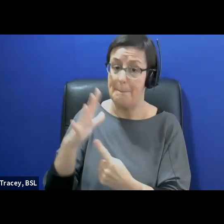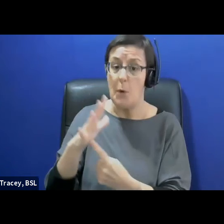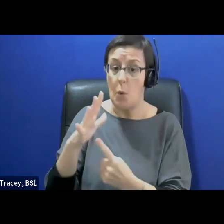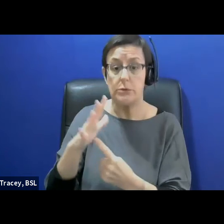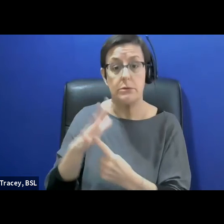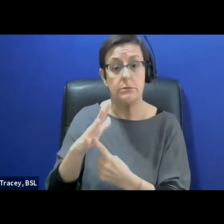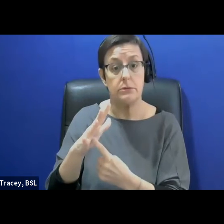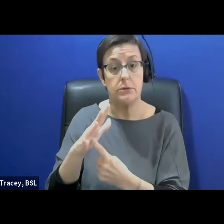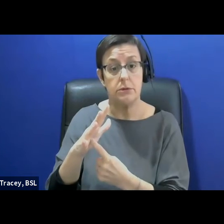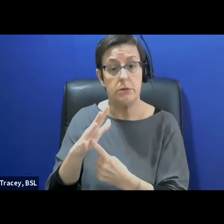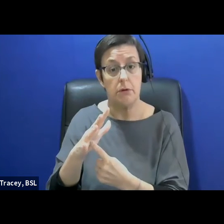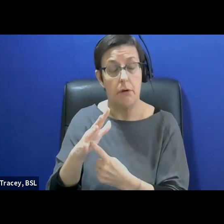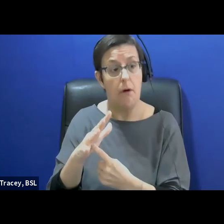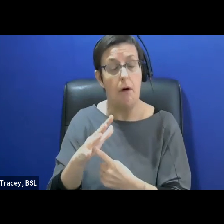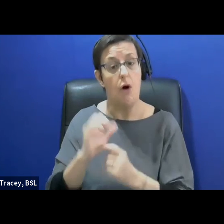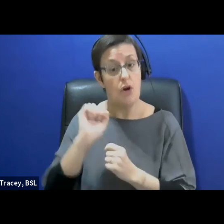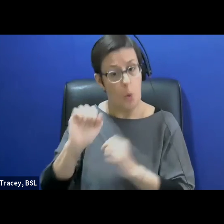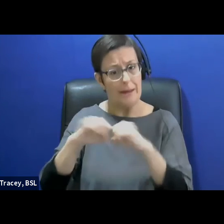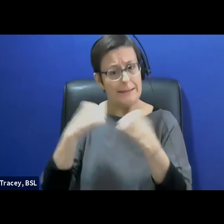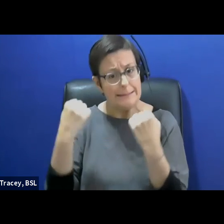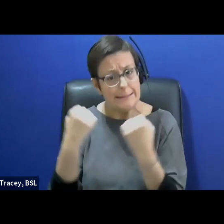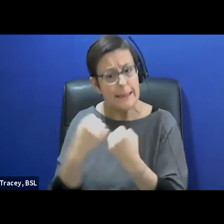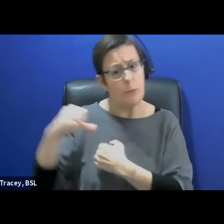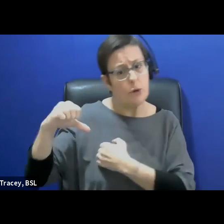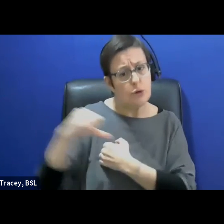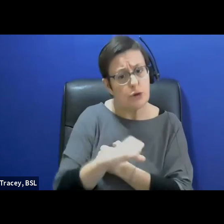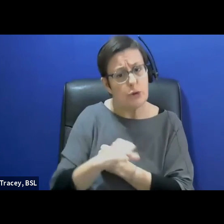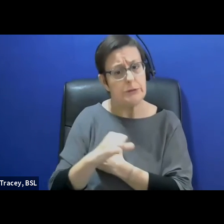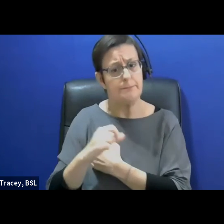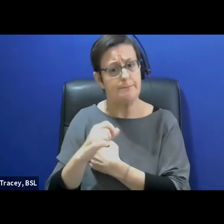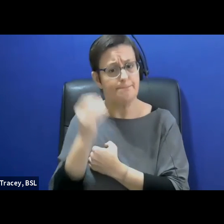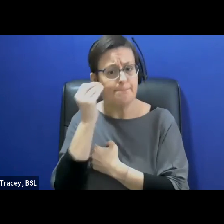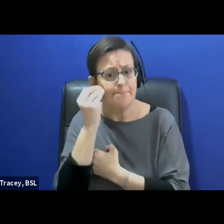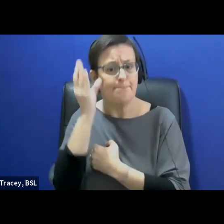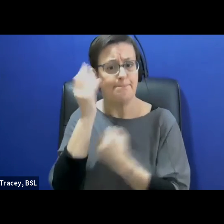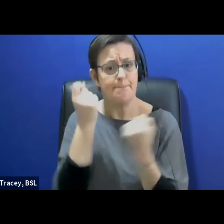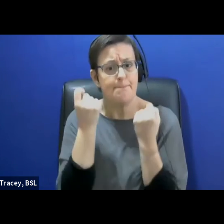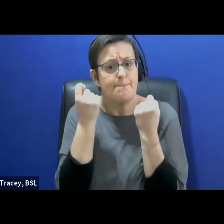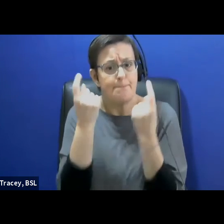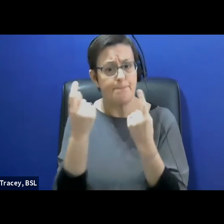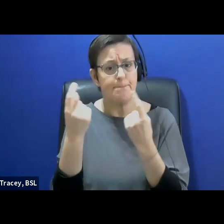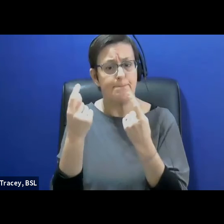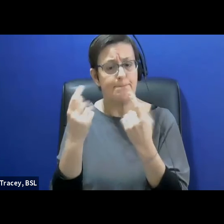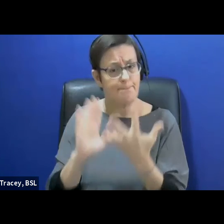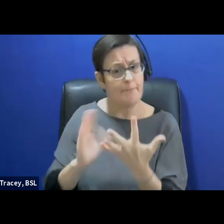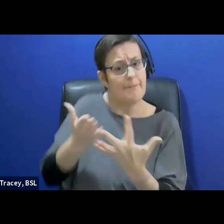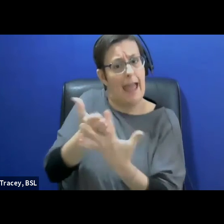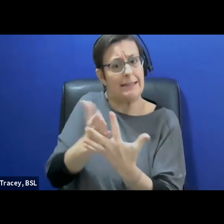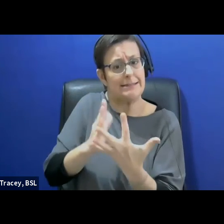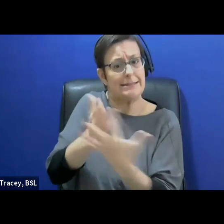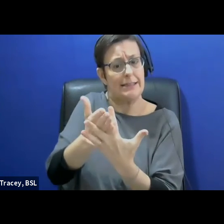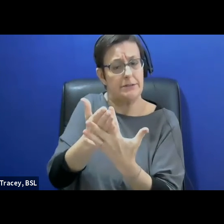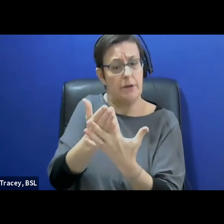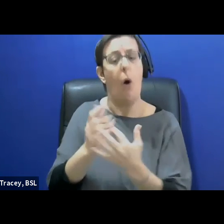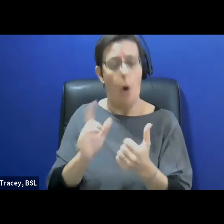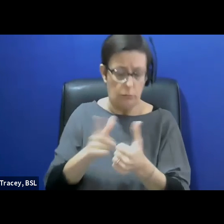you have qualified people in your team, do actually put forward and say, yes, we want a building that's aesthetically works right,